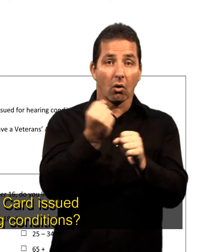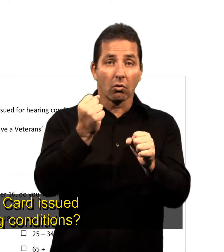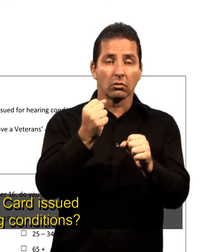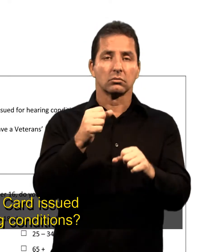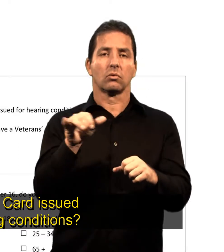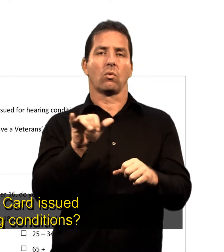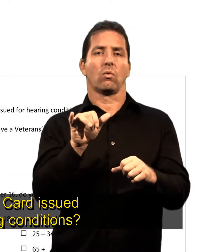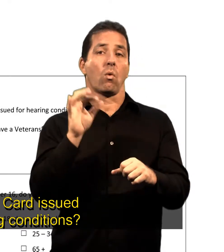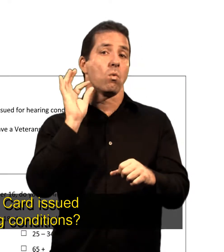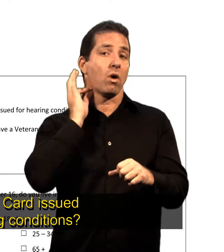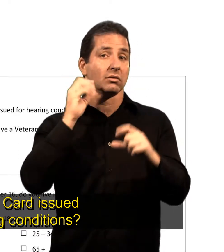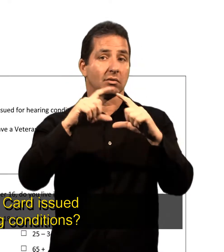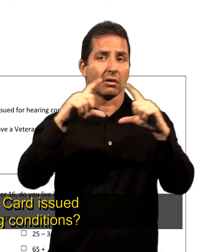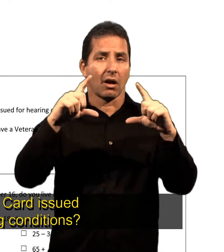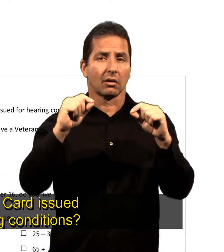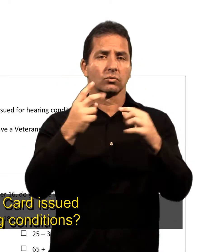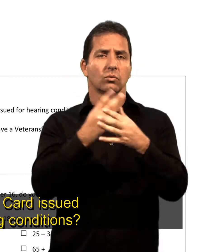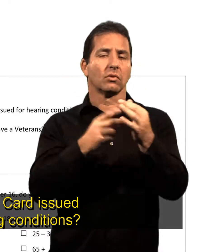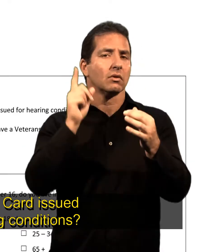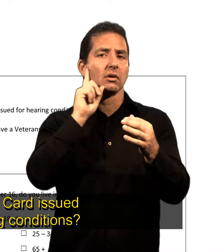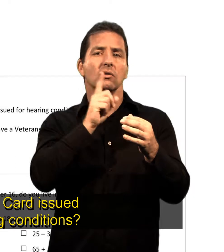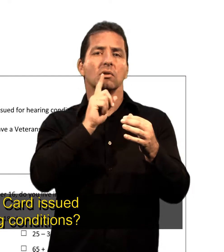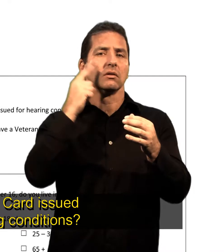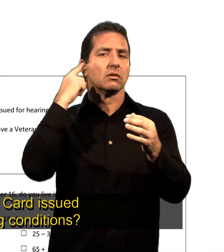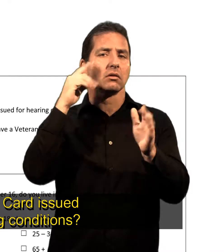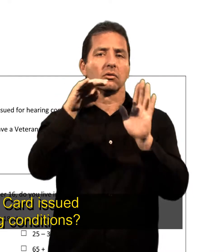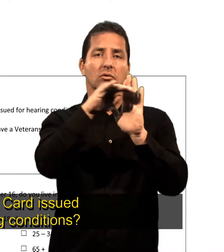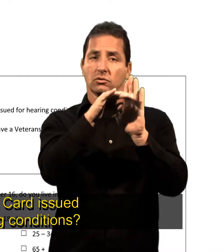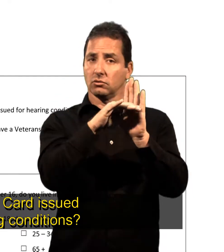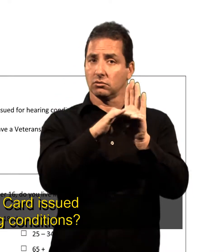Or a white card issued for hearing conditions?